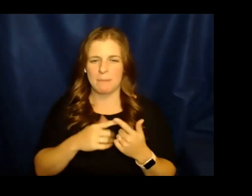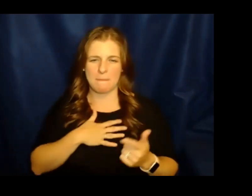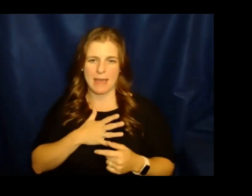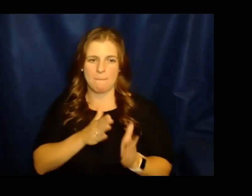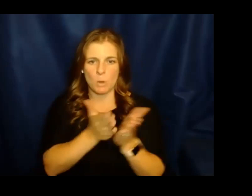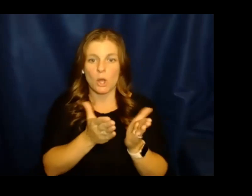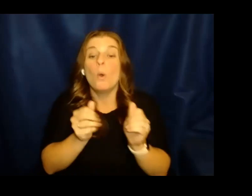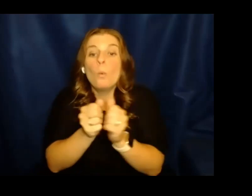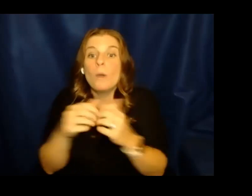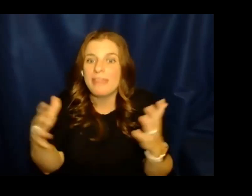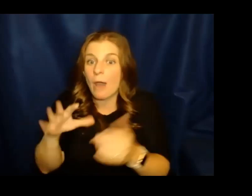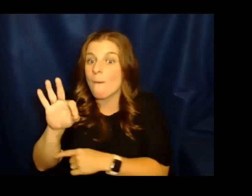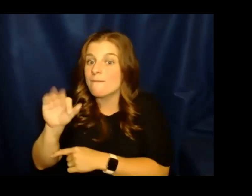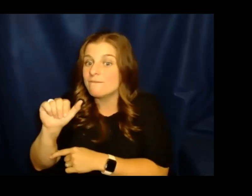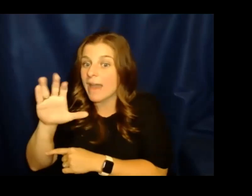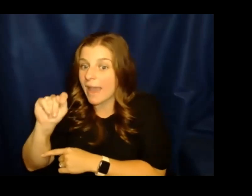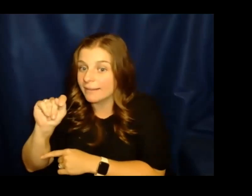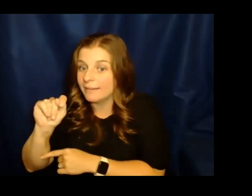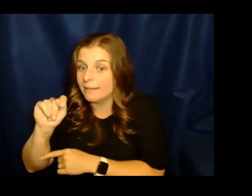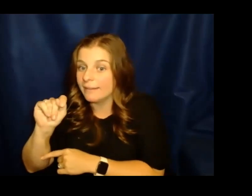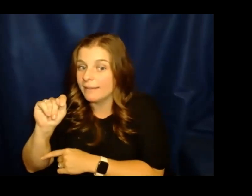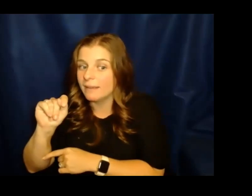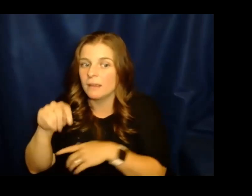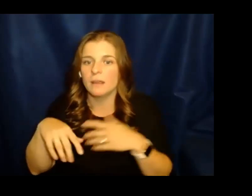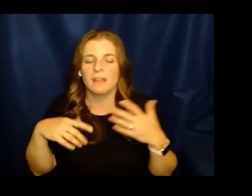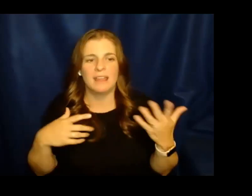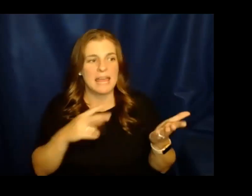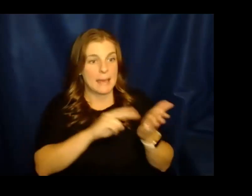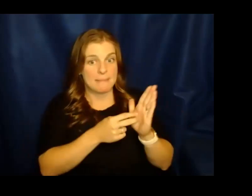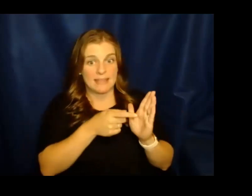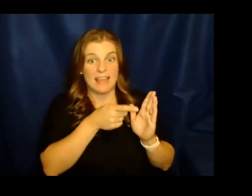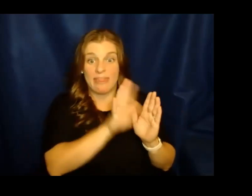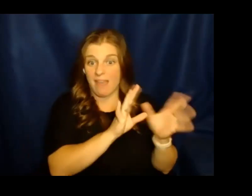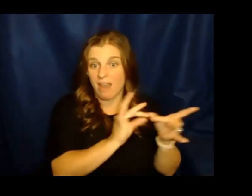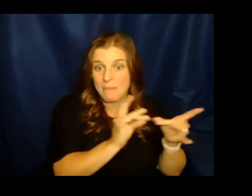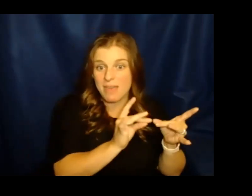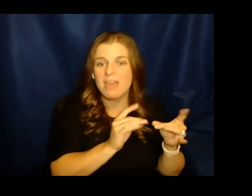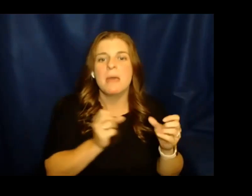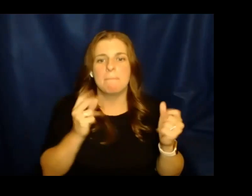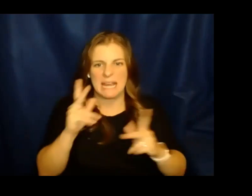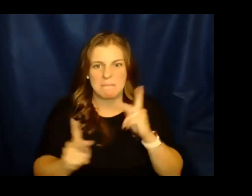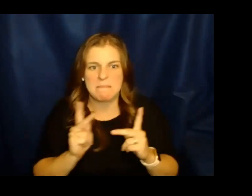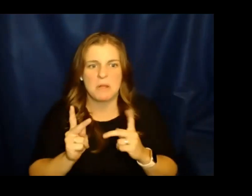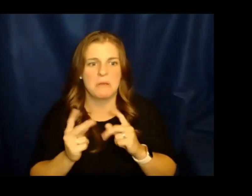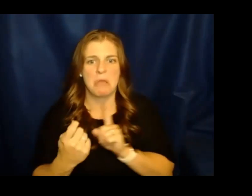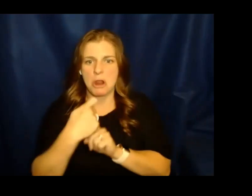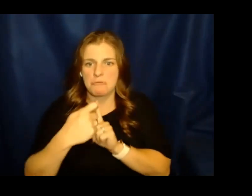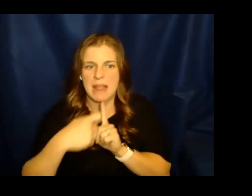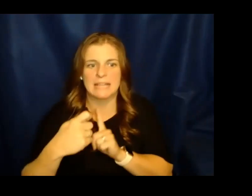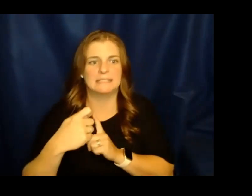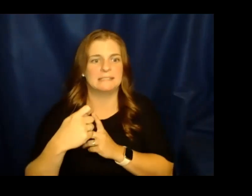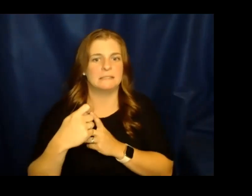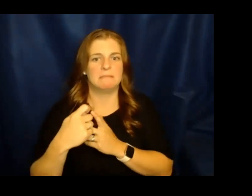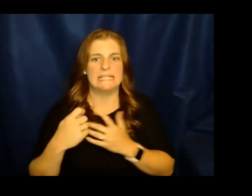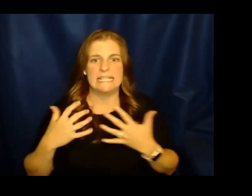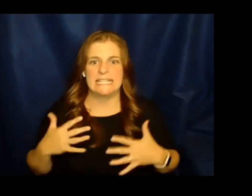facts, driving droves of people to harass, intimidate, and send me death threats